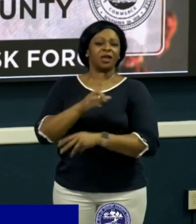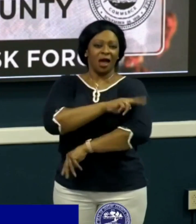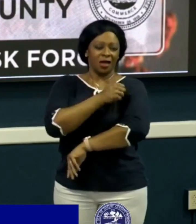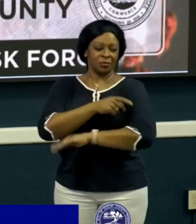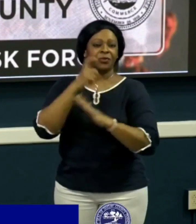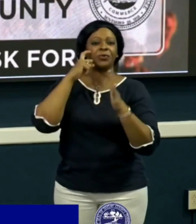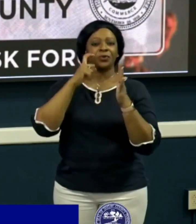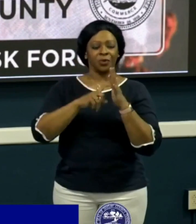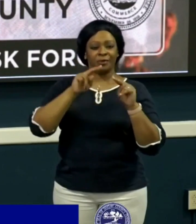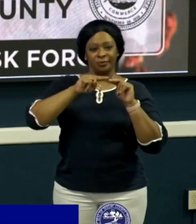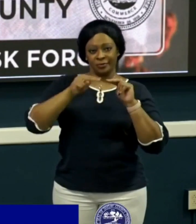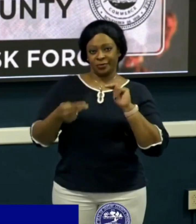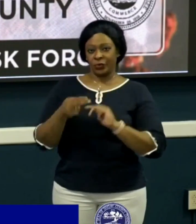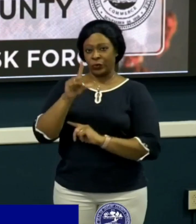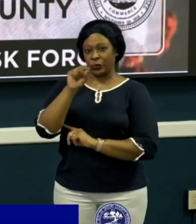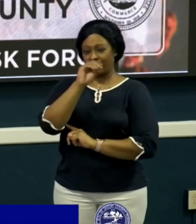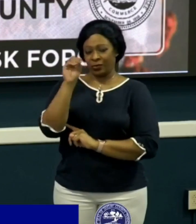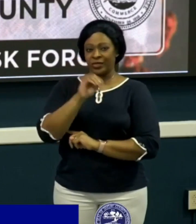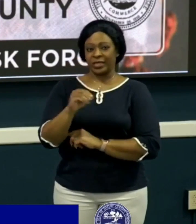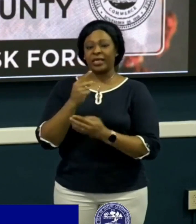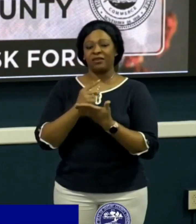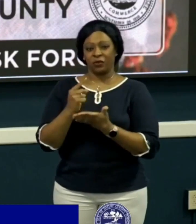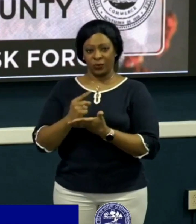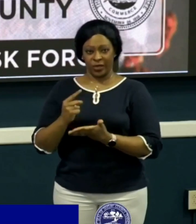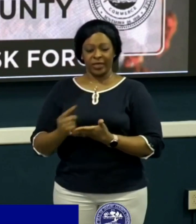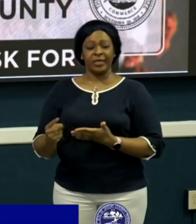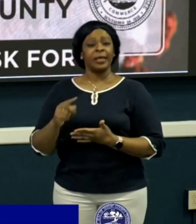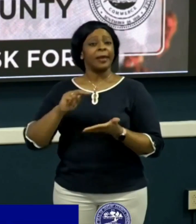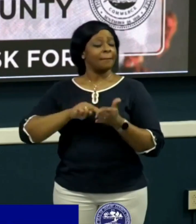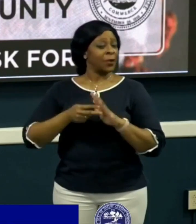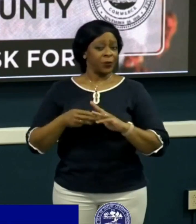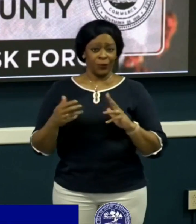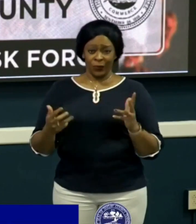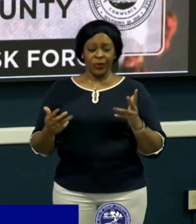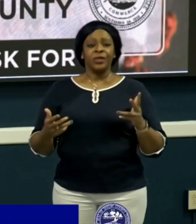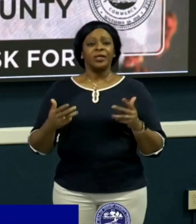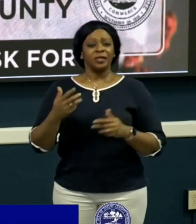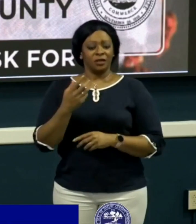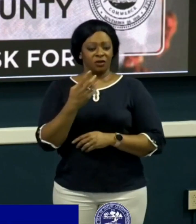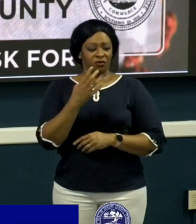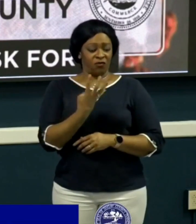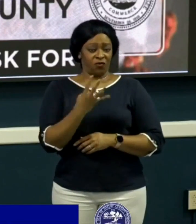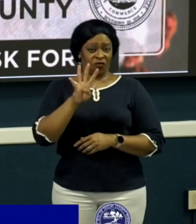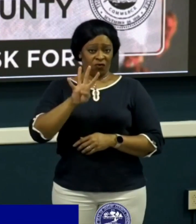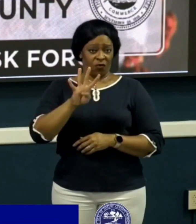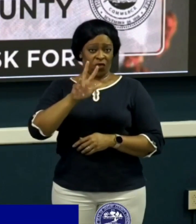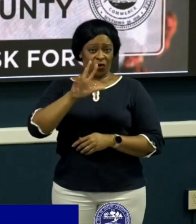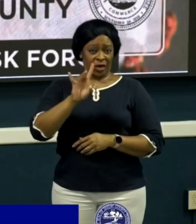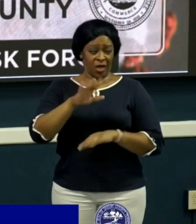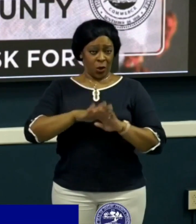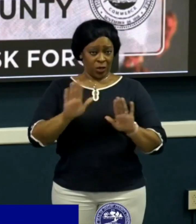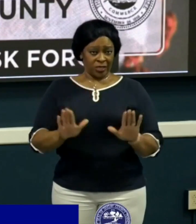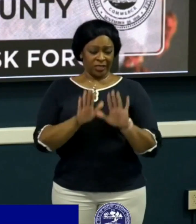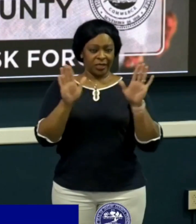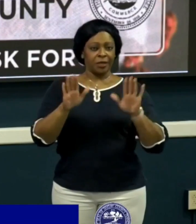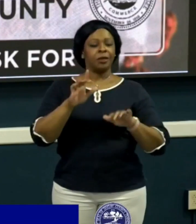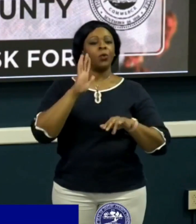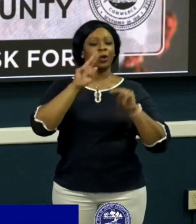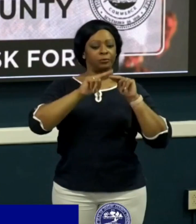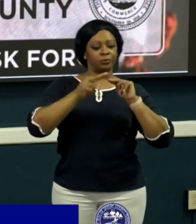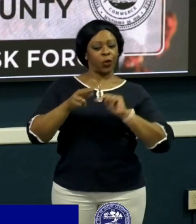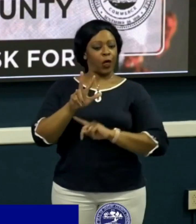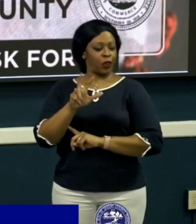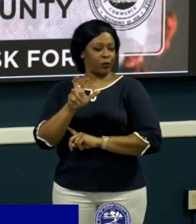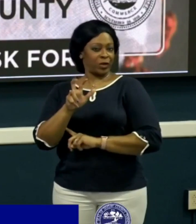down at a rate of about 20% per week. That means that, you know, we were about 438 on Sunday. We should be in the 300s when we get